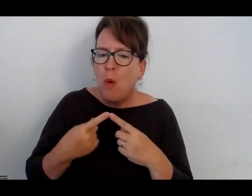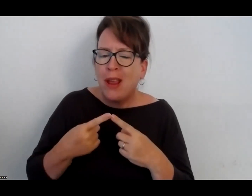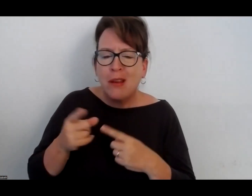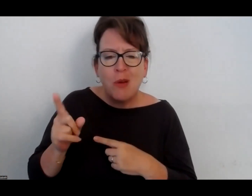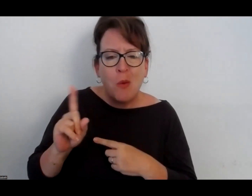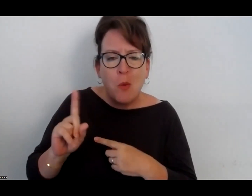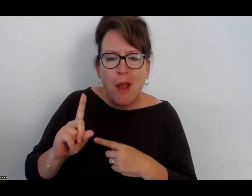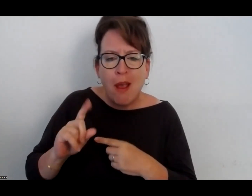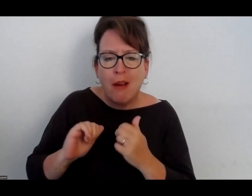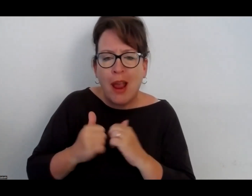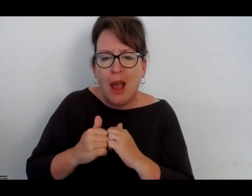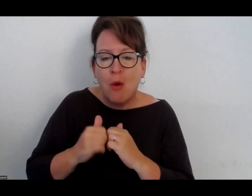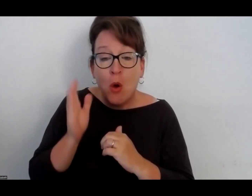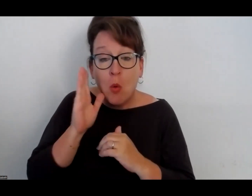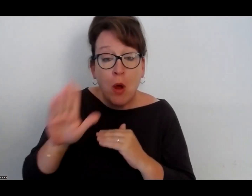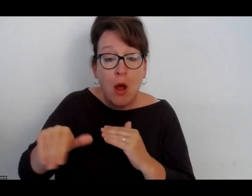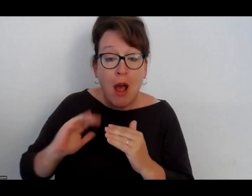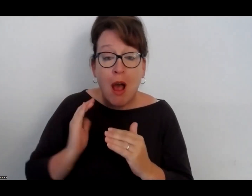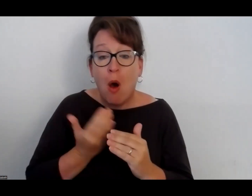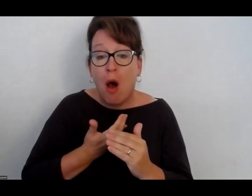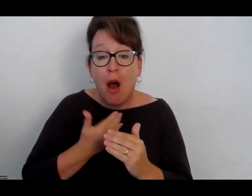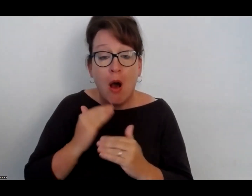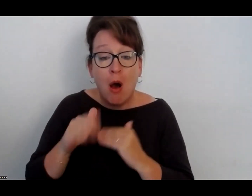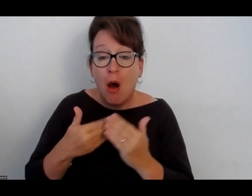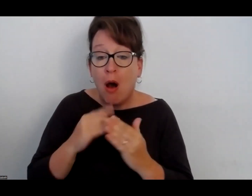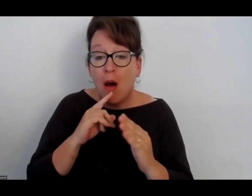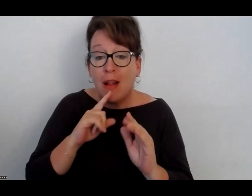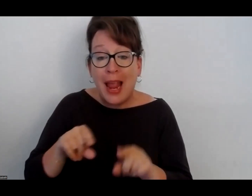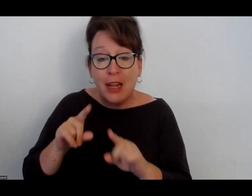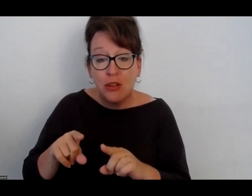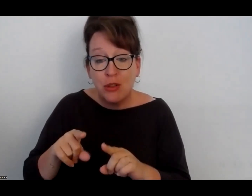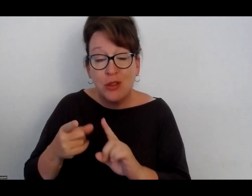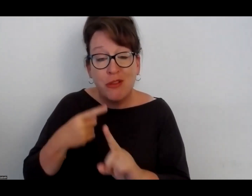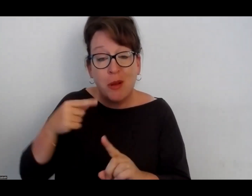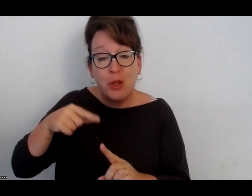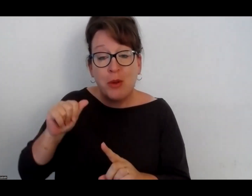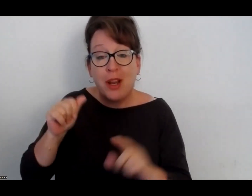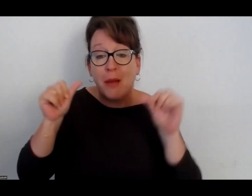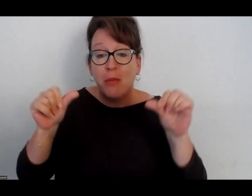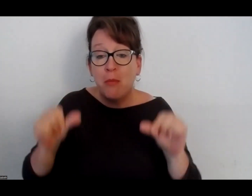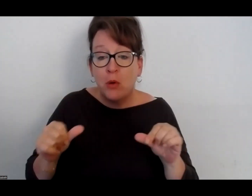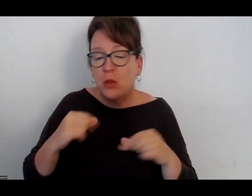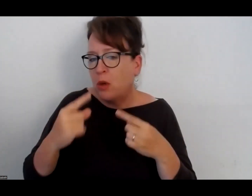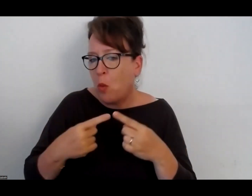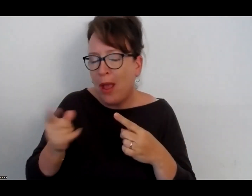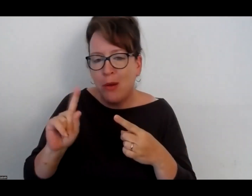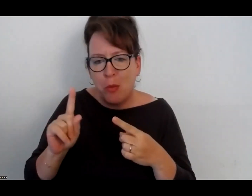when/where/how will answers to Q&A questions that don't get answered during the meeting get to the attendees?